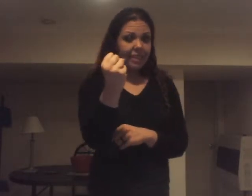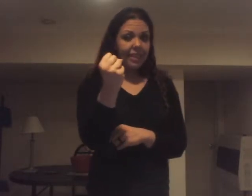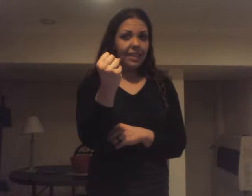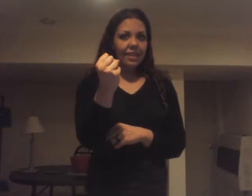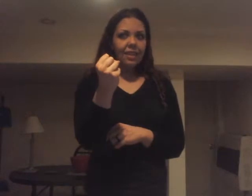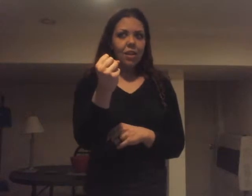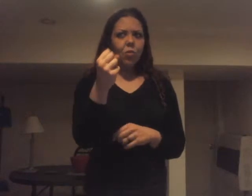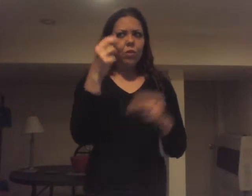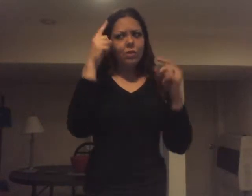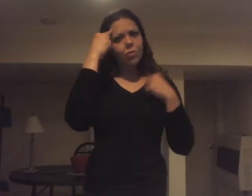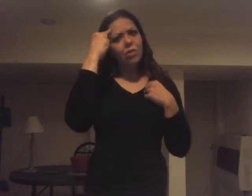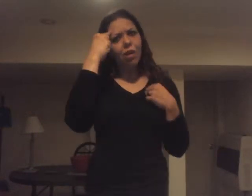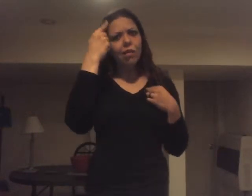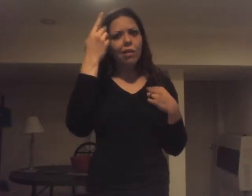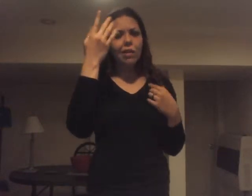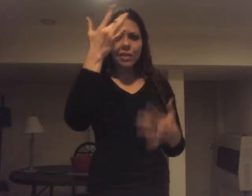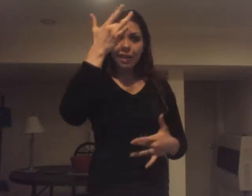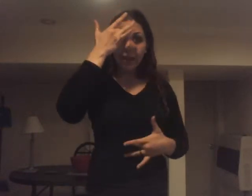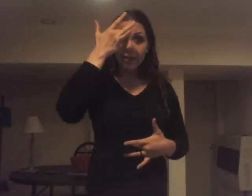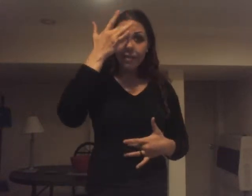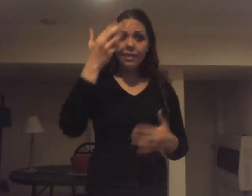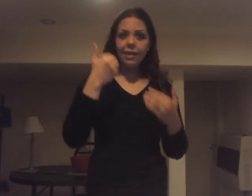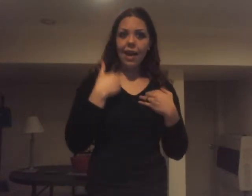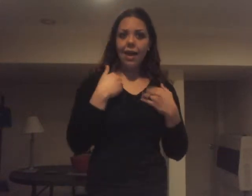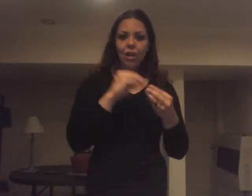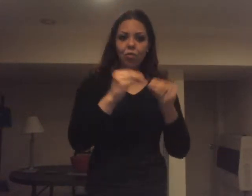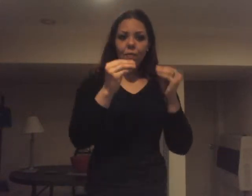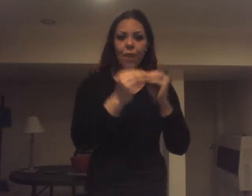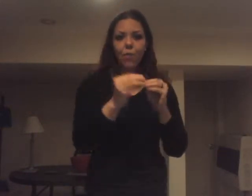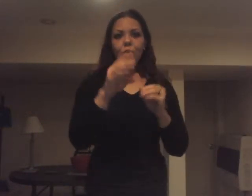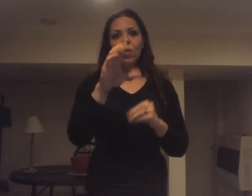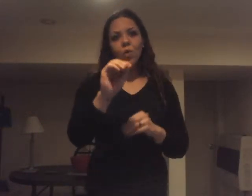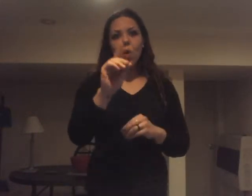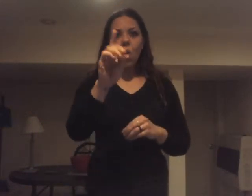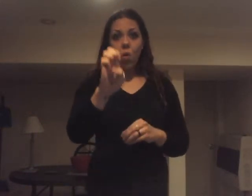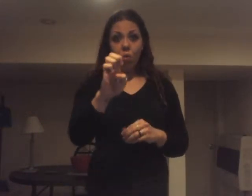illness. It had its own numerical code within the DSM.